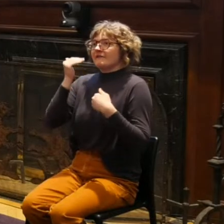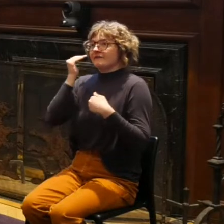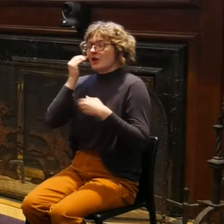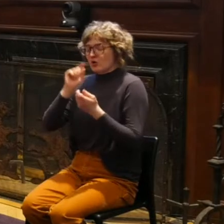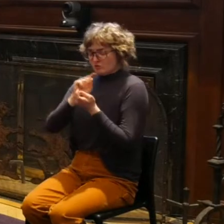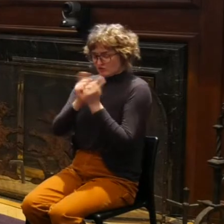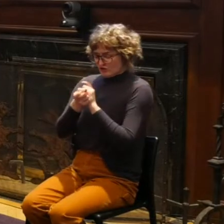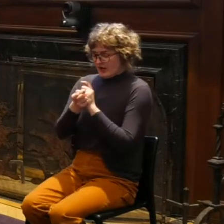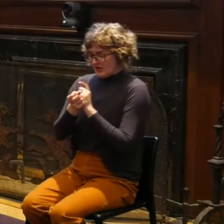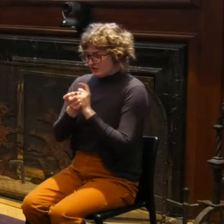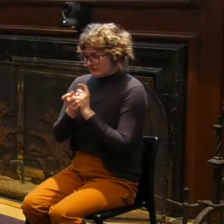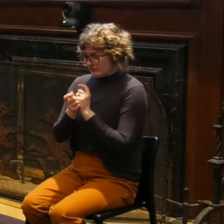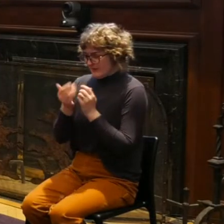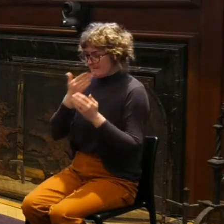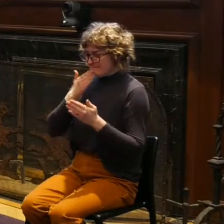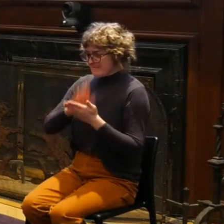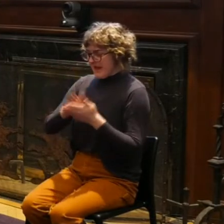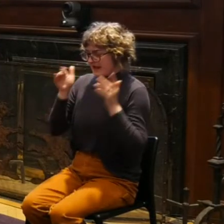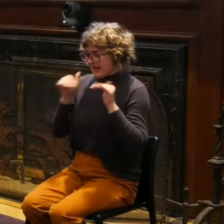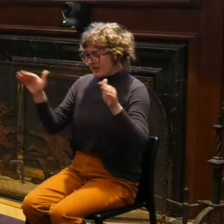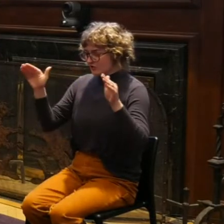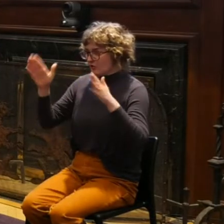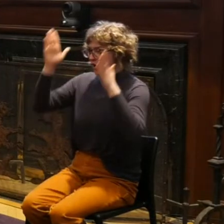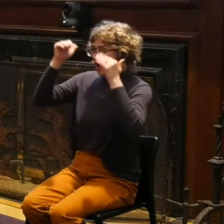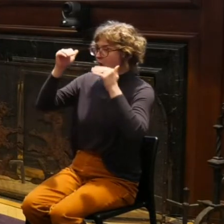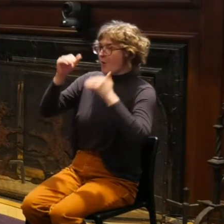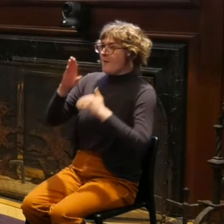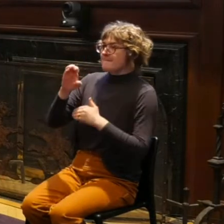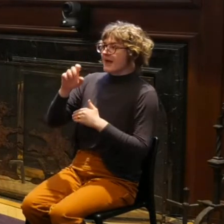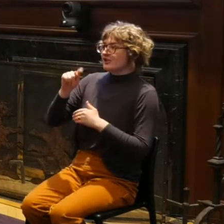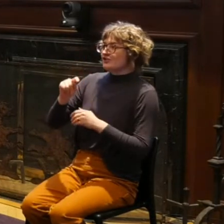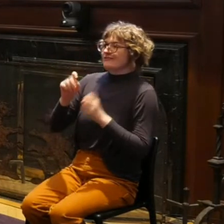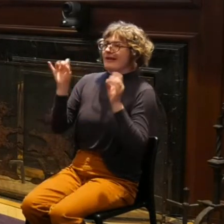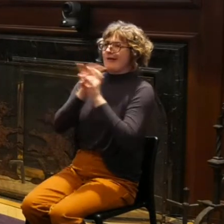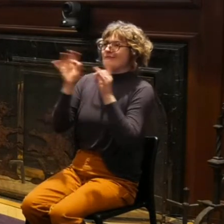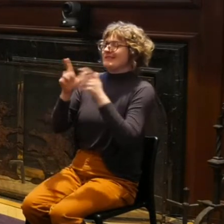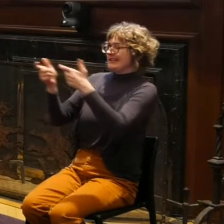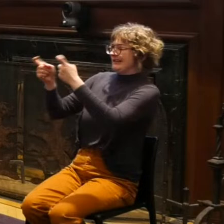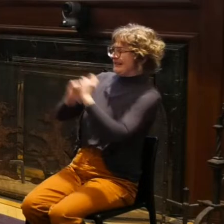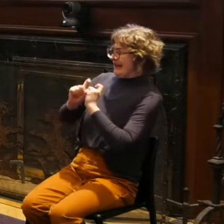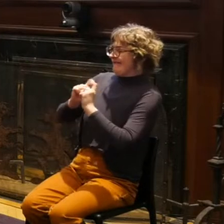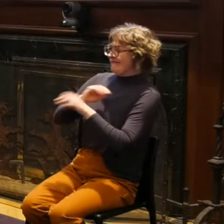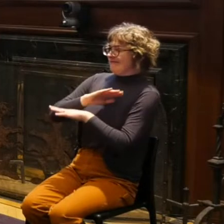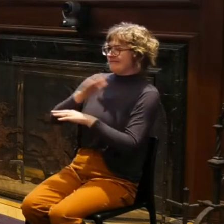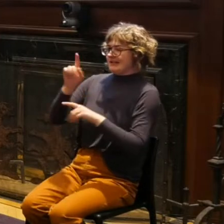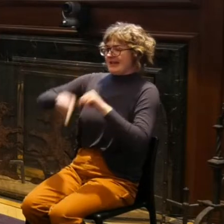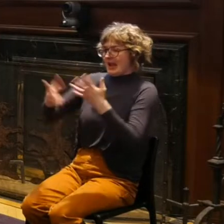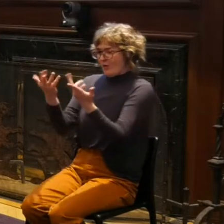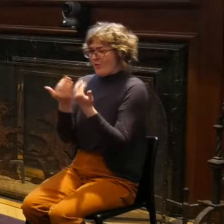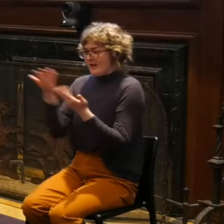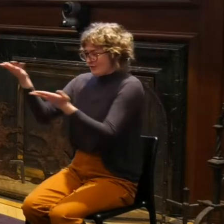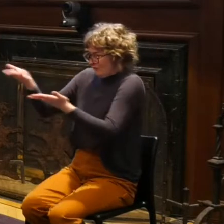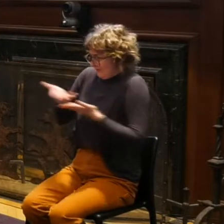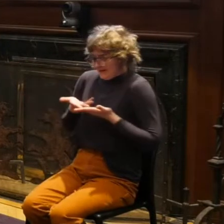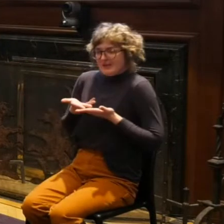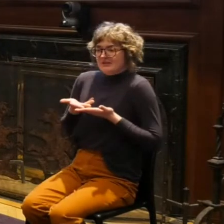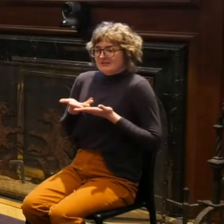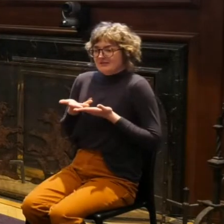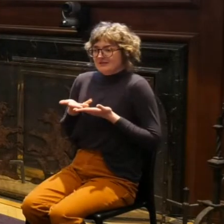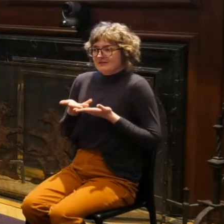How brings my angel bastard hope and flames such absurd gifts? To think forever could not wait to bring me this.